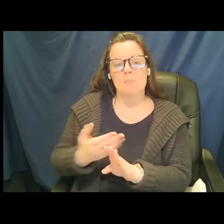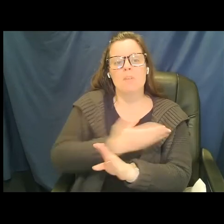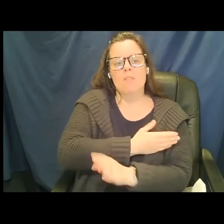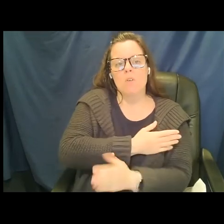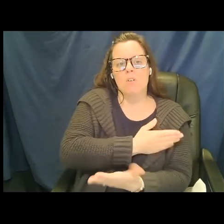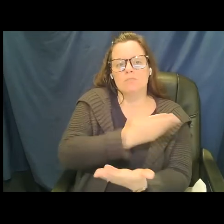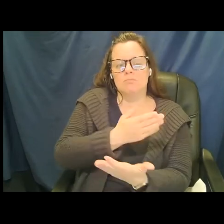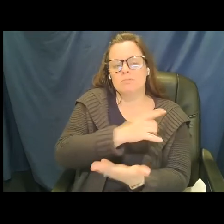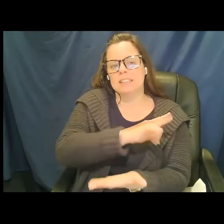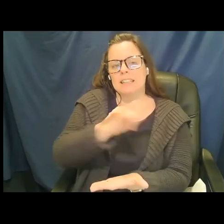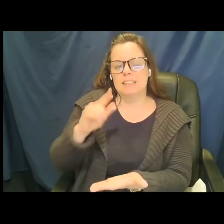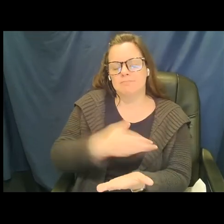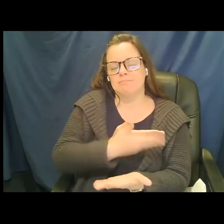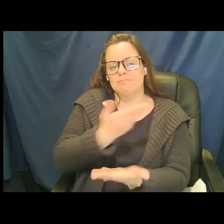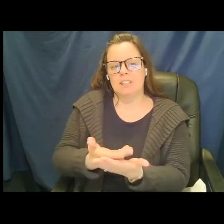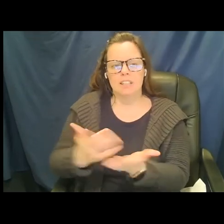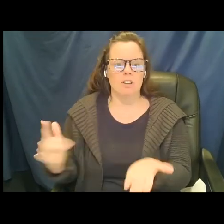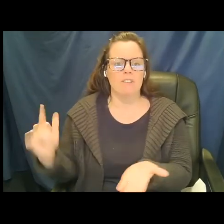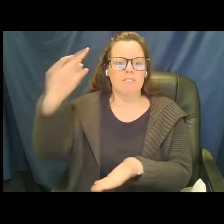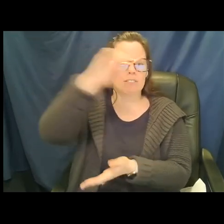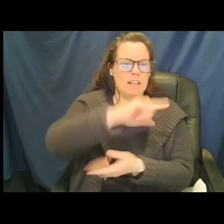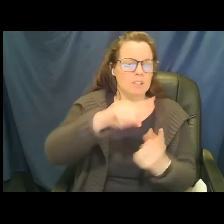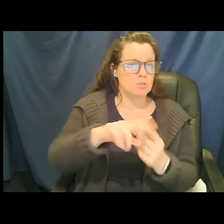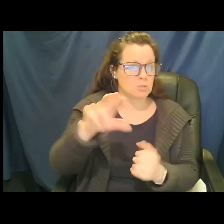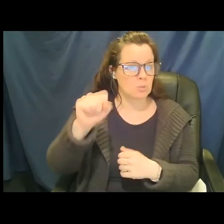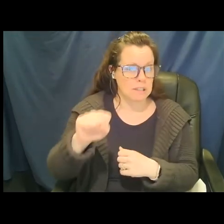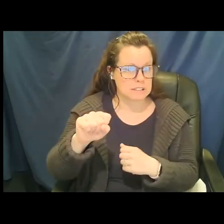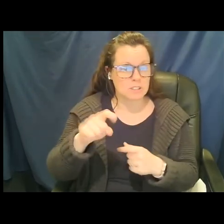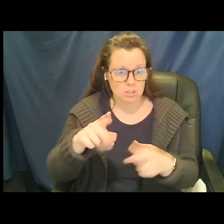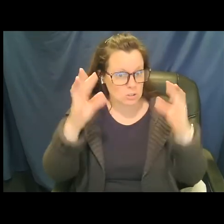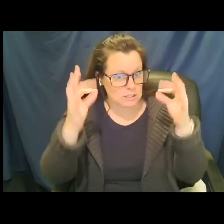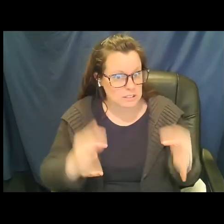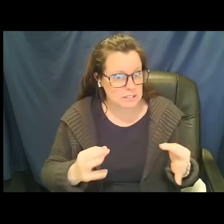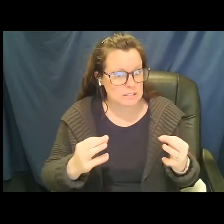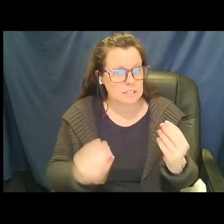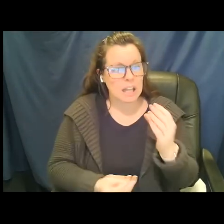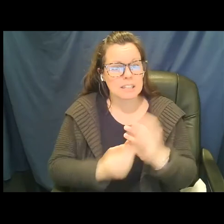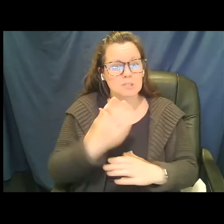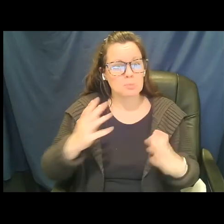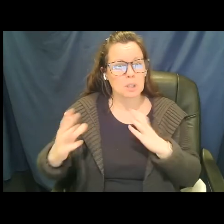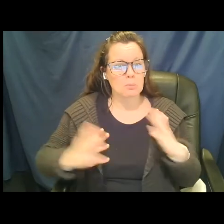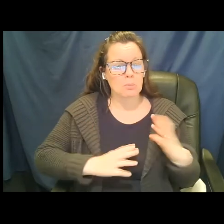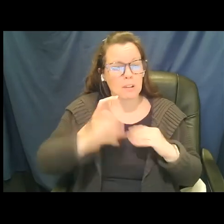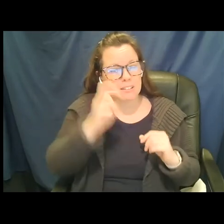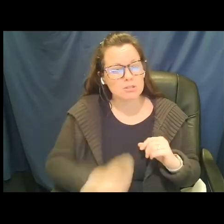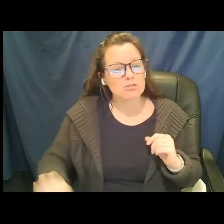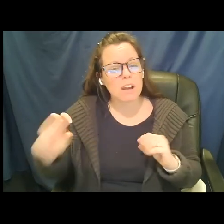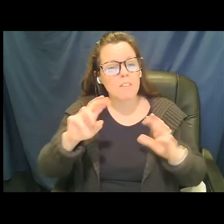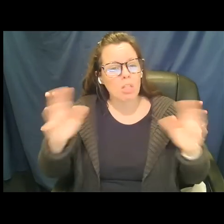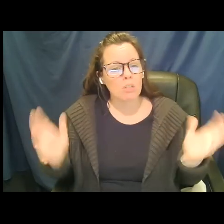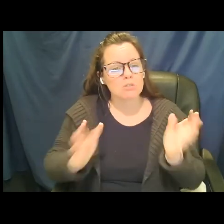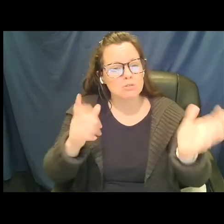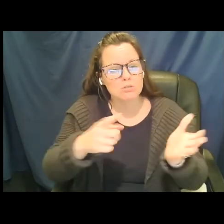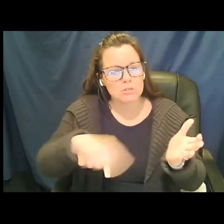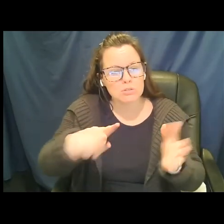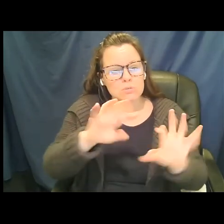flight to the United States. If you choose to make spring break travel plans, we encourage you and your family